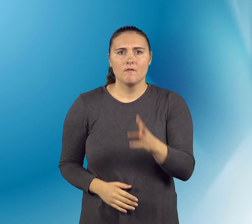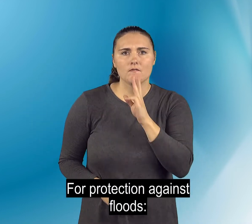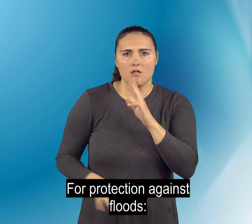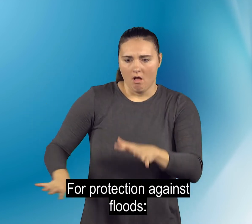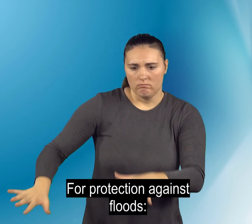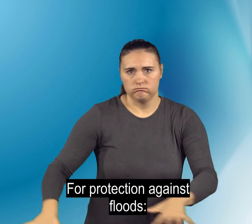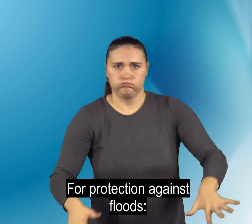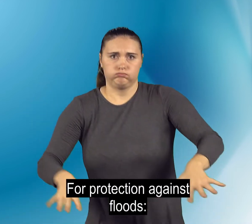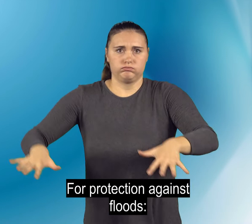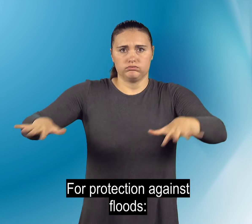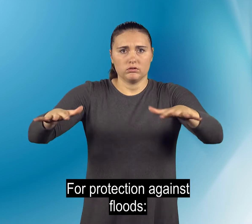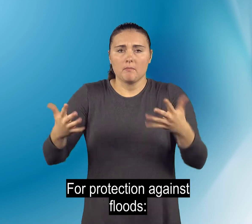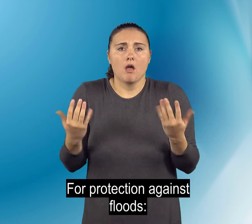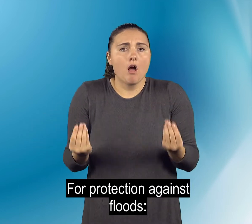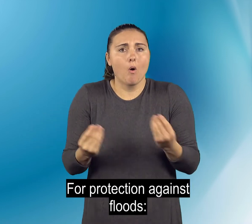For protection against floods.